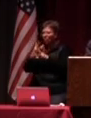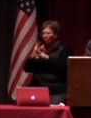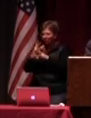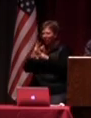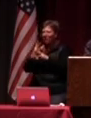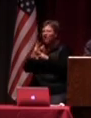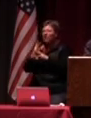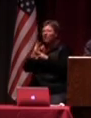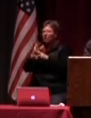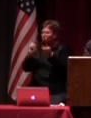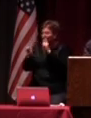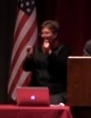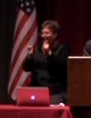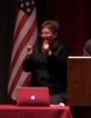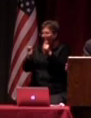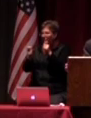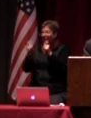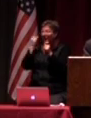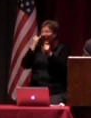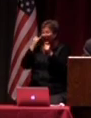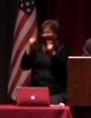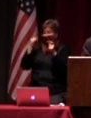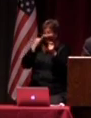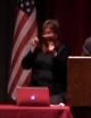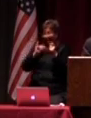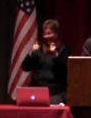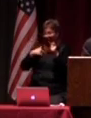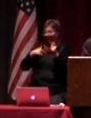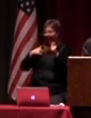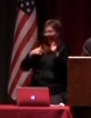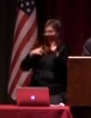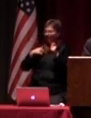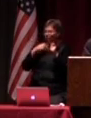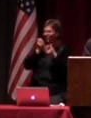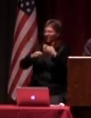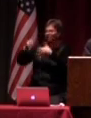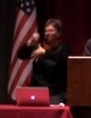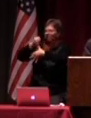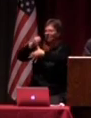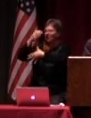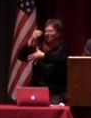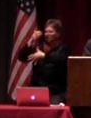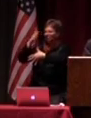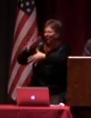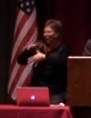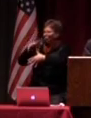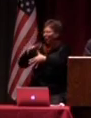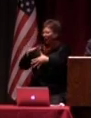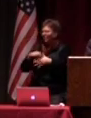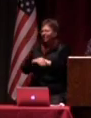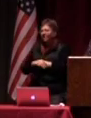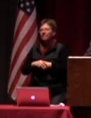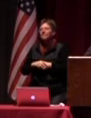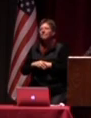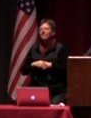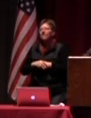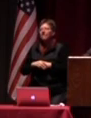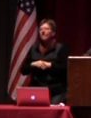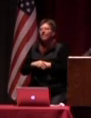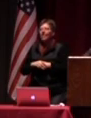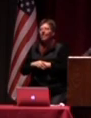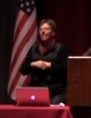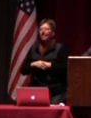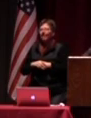been taken up into the sky." Now, these statements, published in Europe at the very height of the Romantic movement, helped to shape the vision of